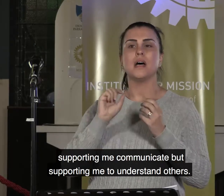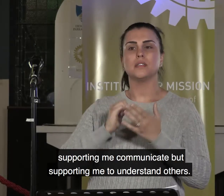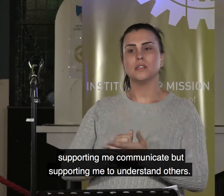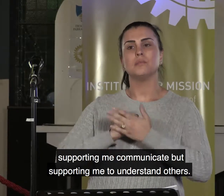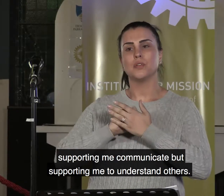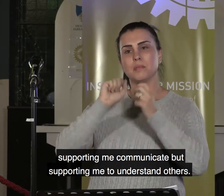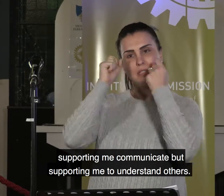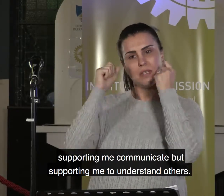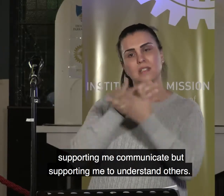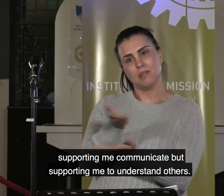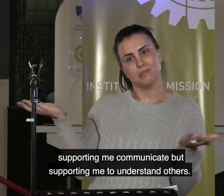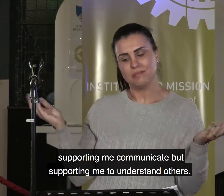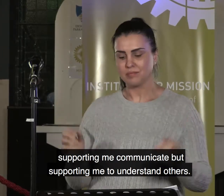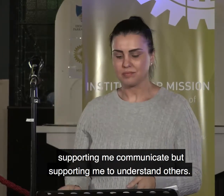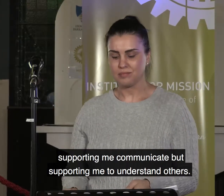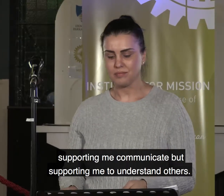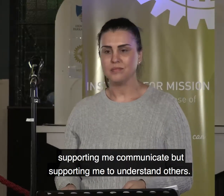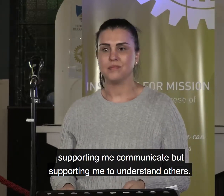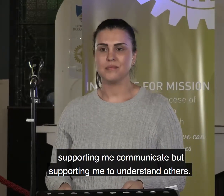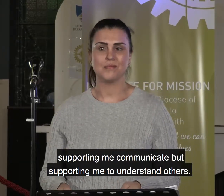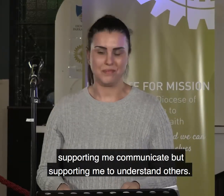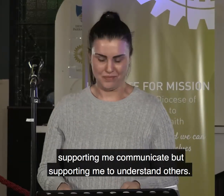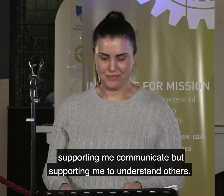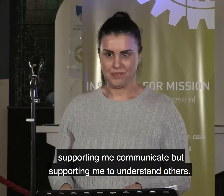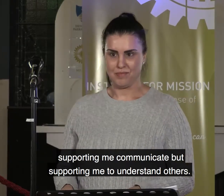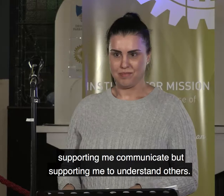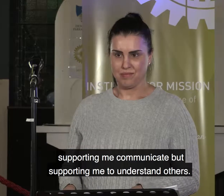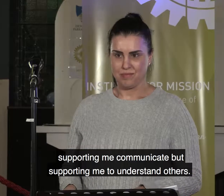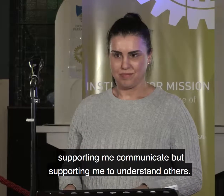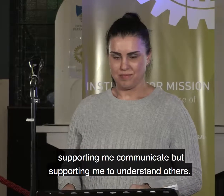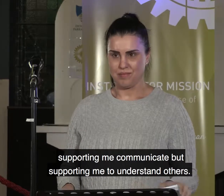me communicate, but supporting me to understand others.